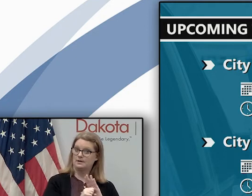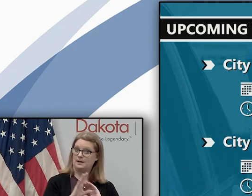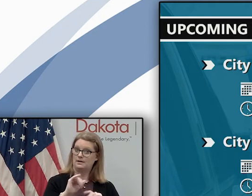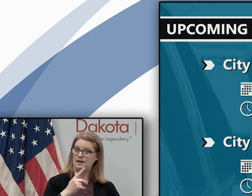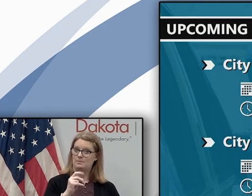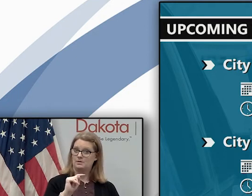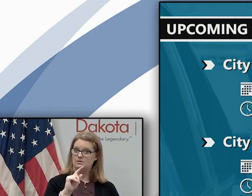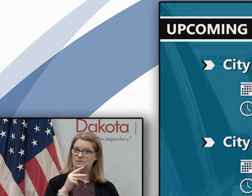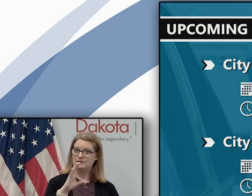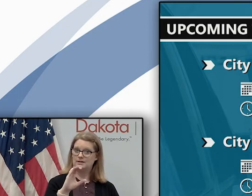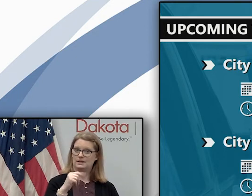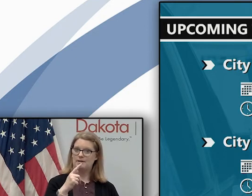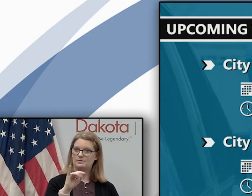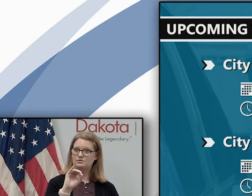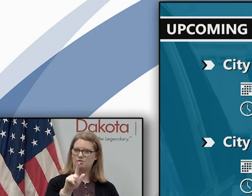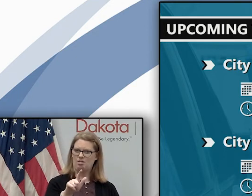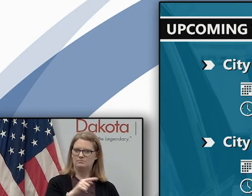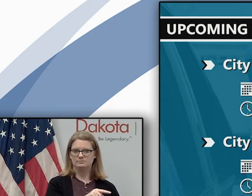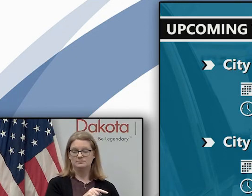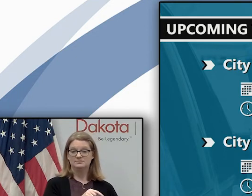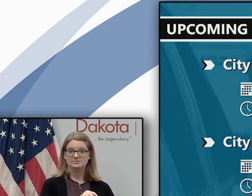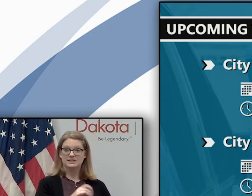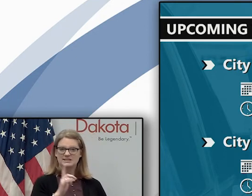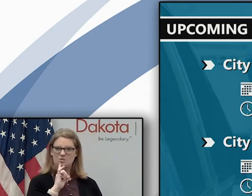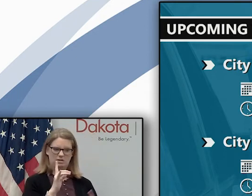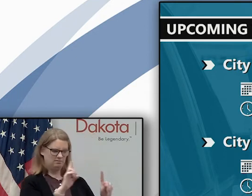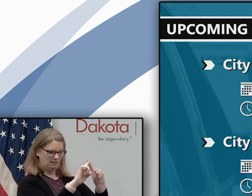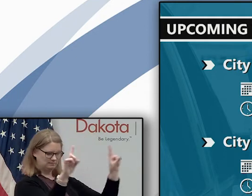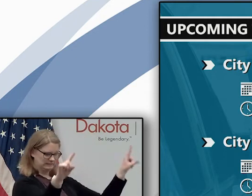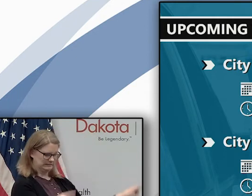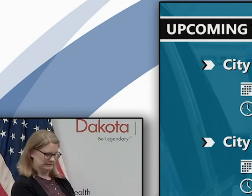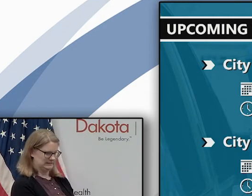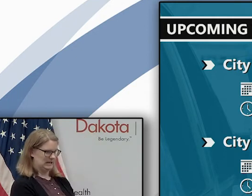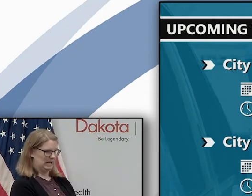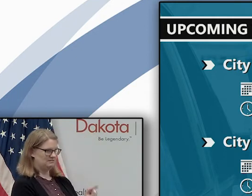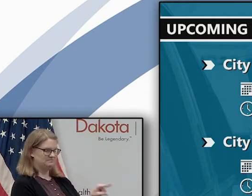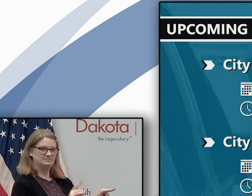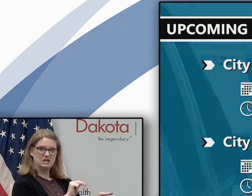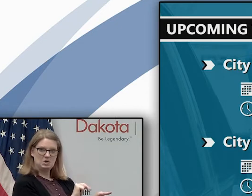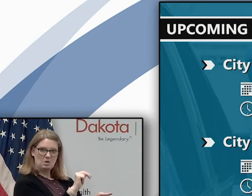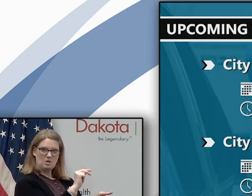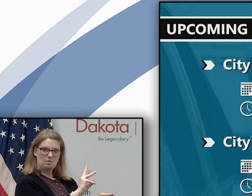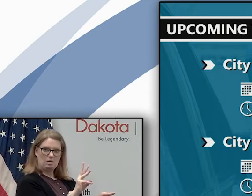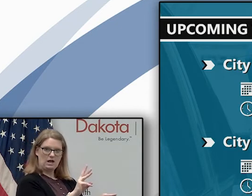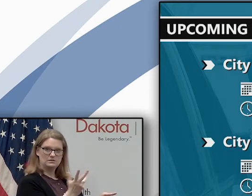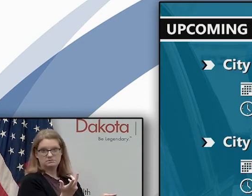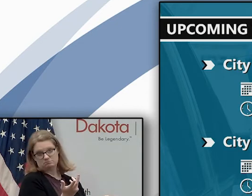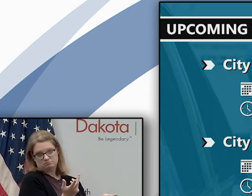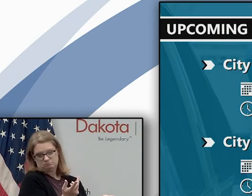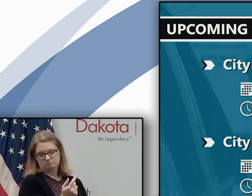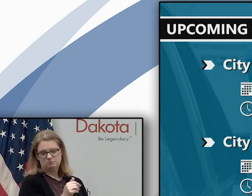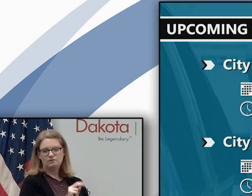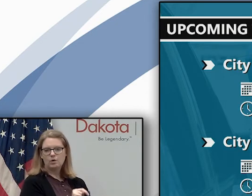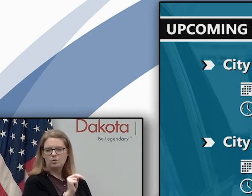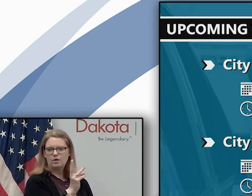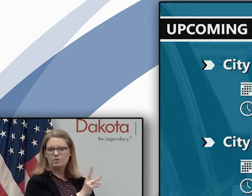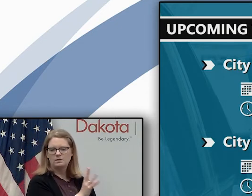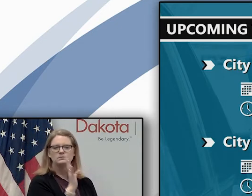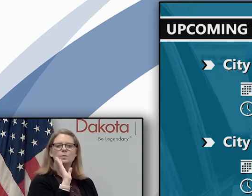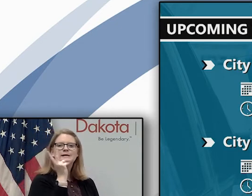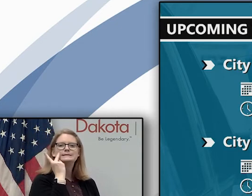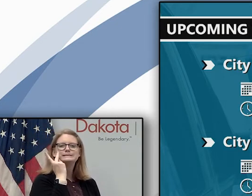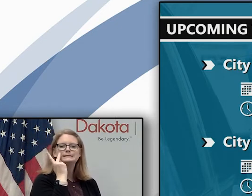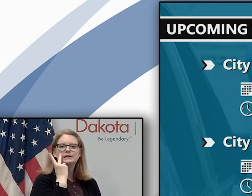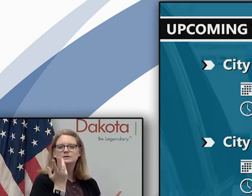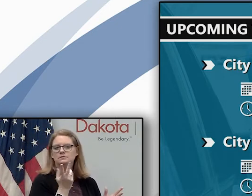So I don't believe there's actually a sign there that says it's the northwest lot, but if you go north and west of the Capitol, you will see there